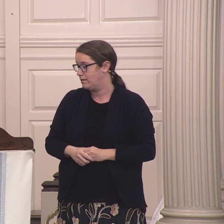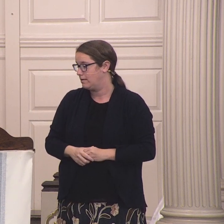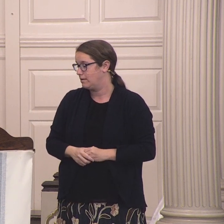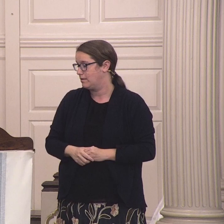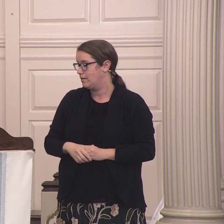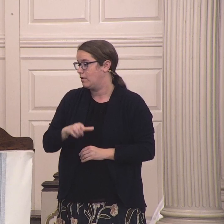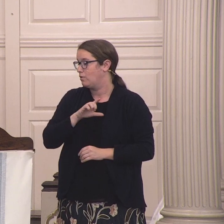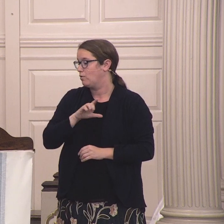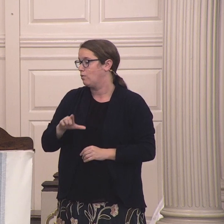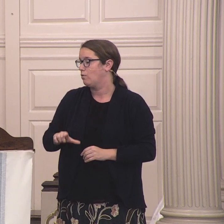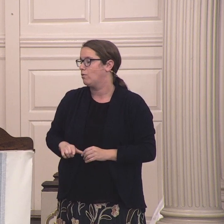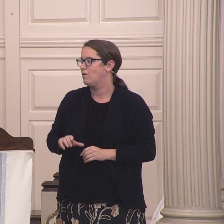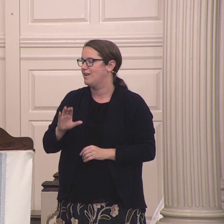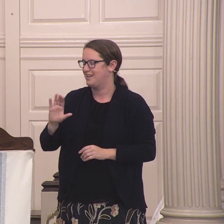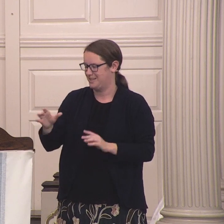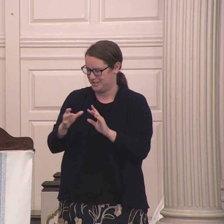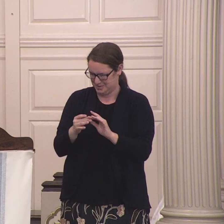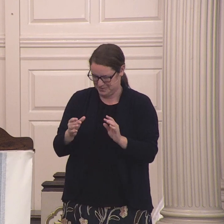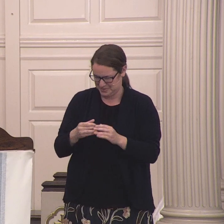The word of the Lord.